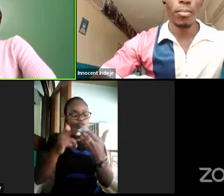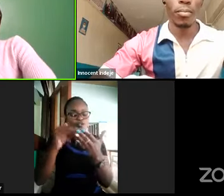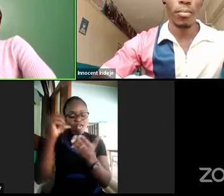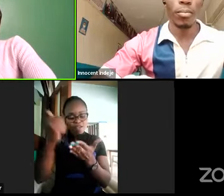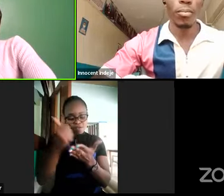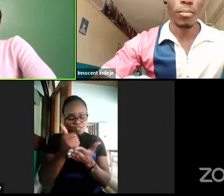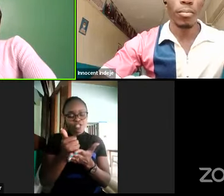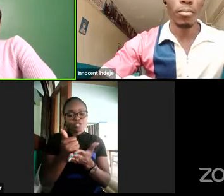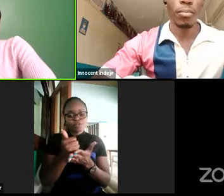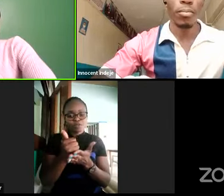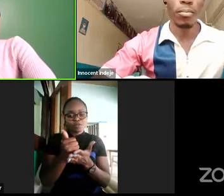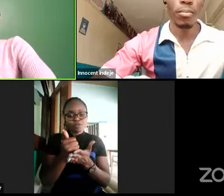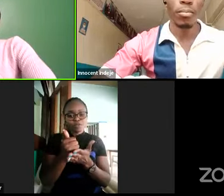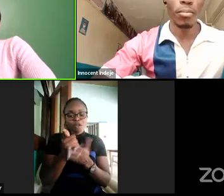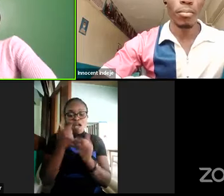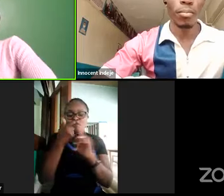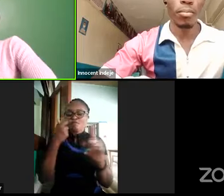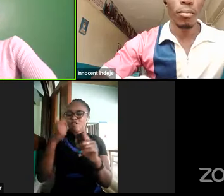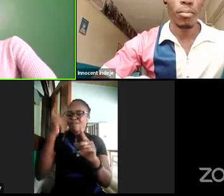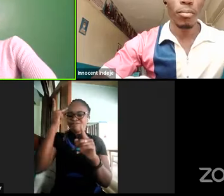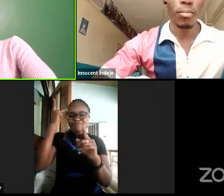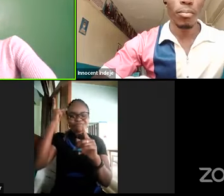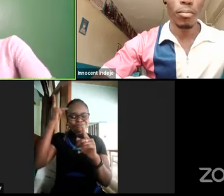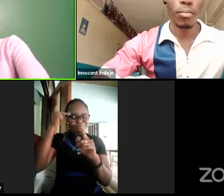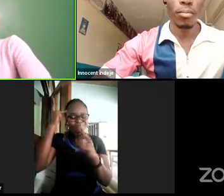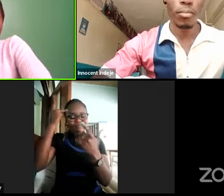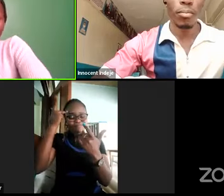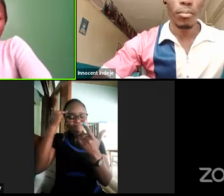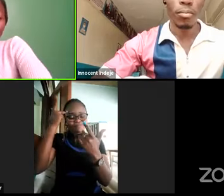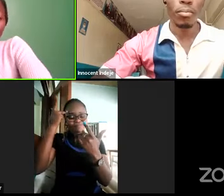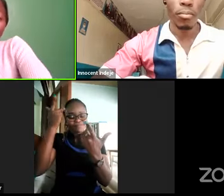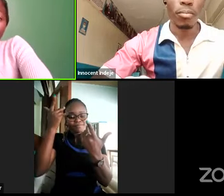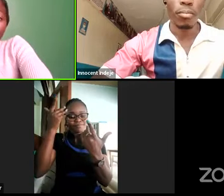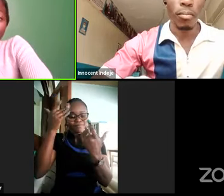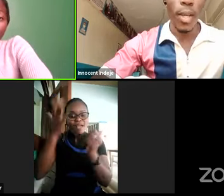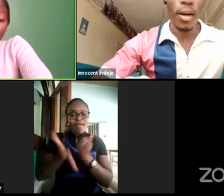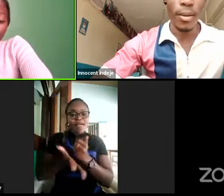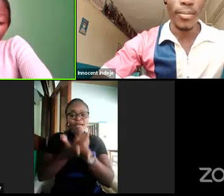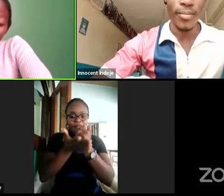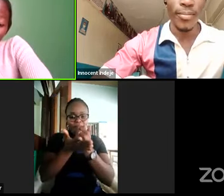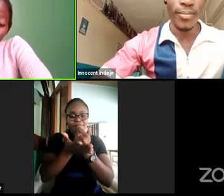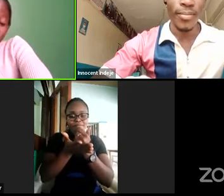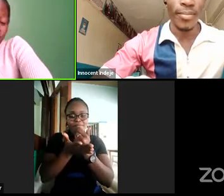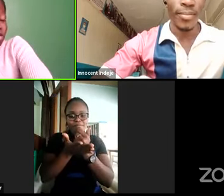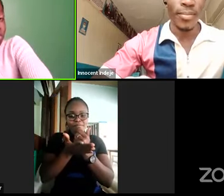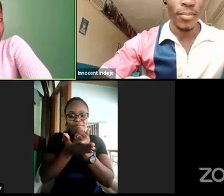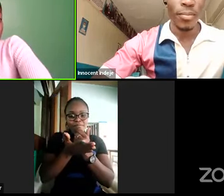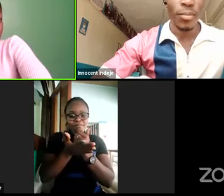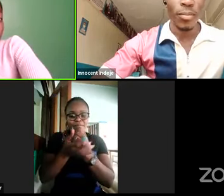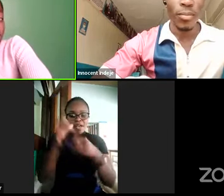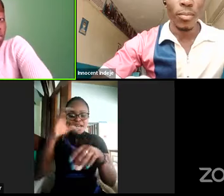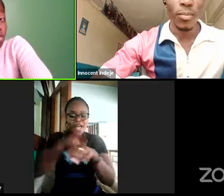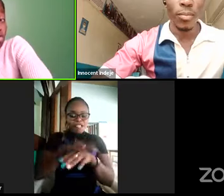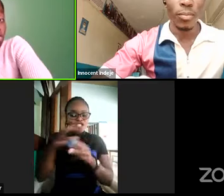was looking when you talk about protection and you talk about inclusivity, but I'm looking at protection in an aspect of health, because you talk